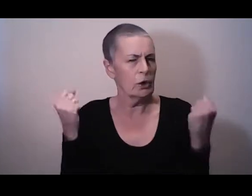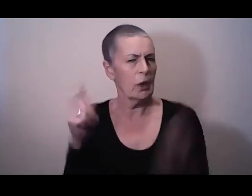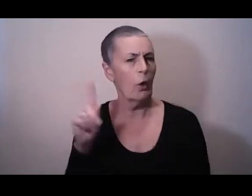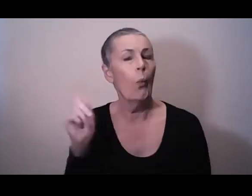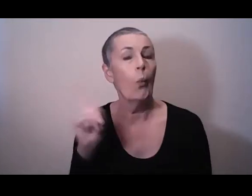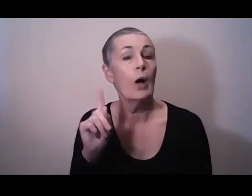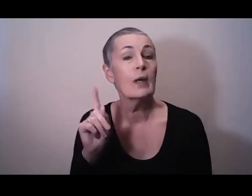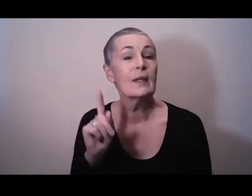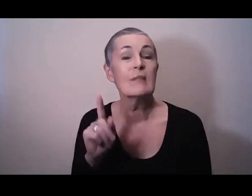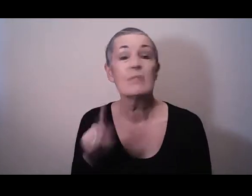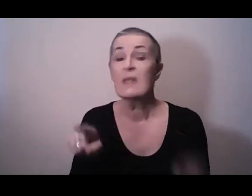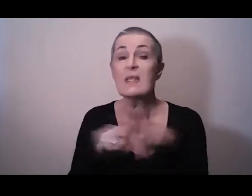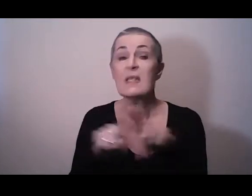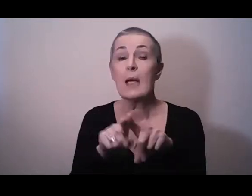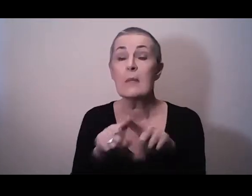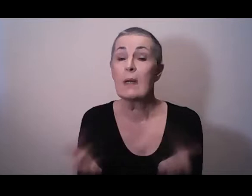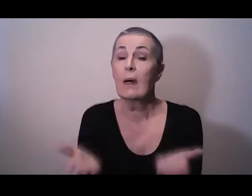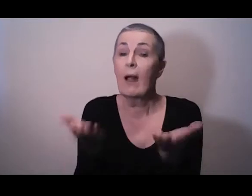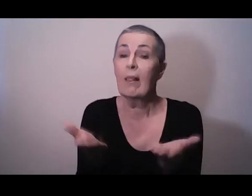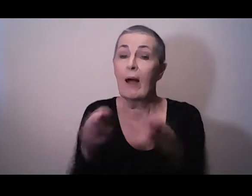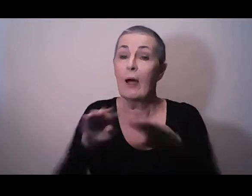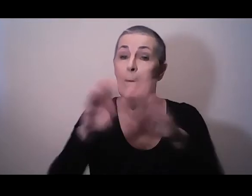light beach ball.